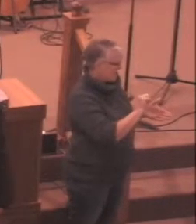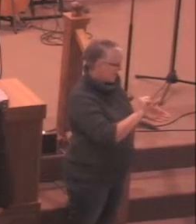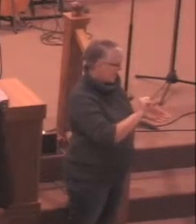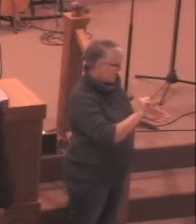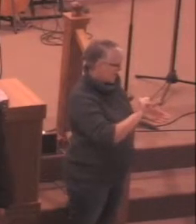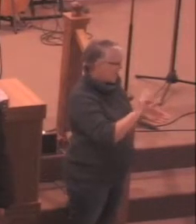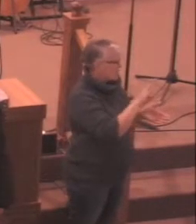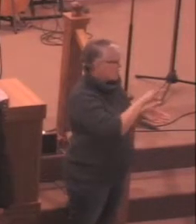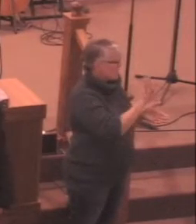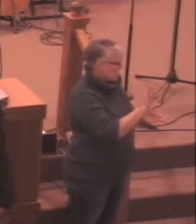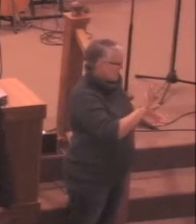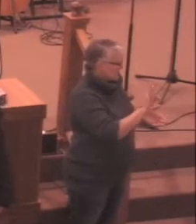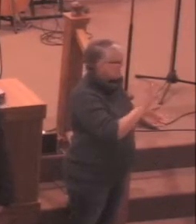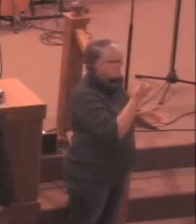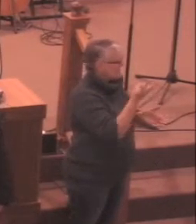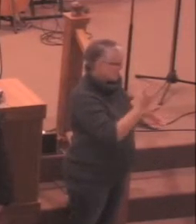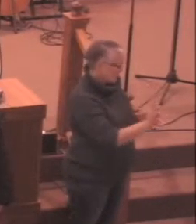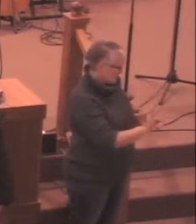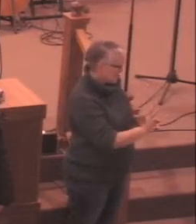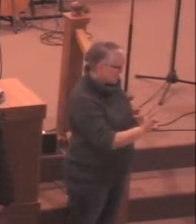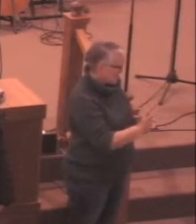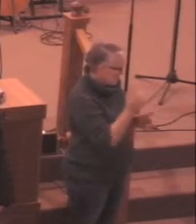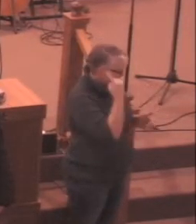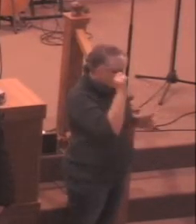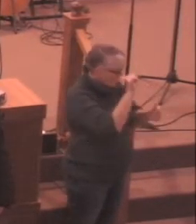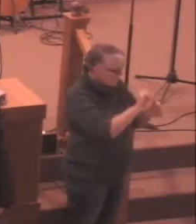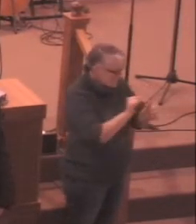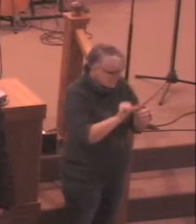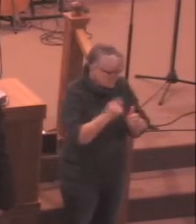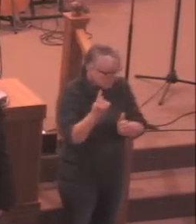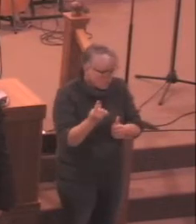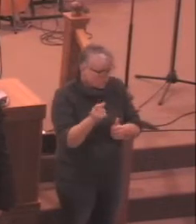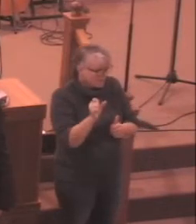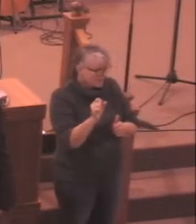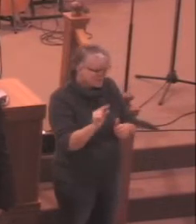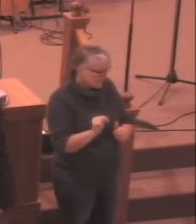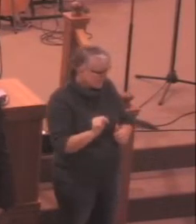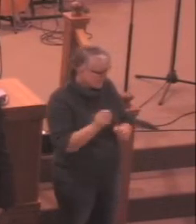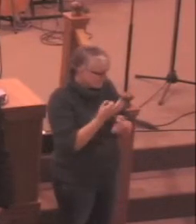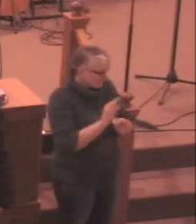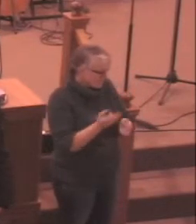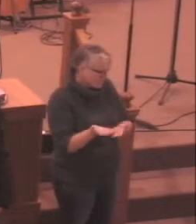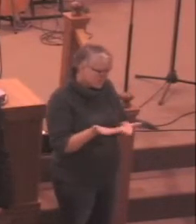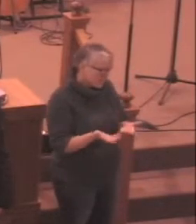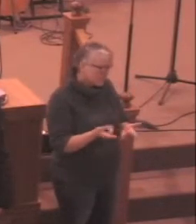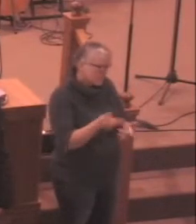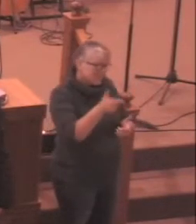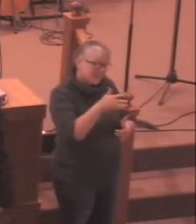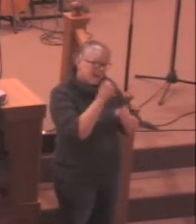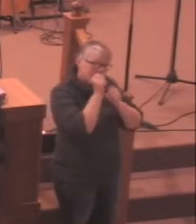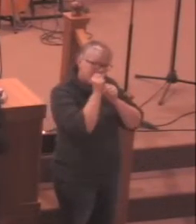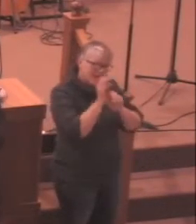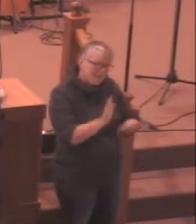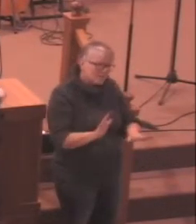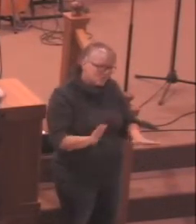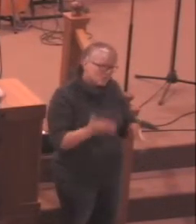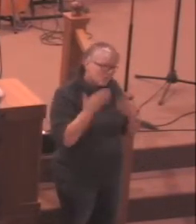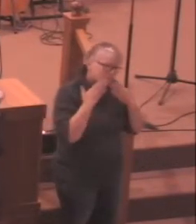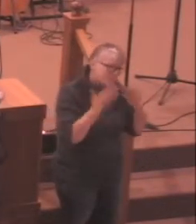Isaiah 49:16. So to each and every one of you of Set Free Ministries, God bless you and thank you.